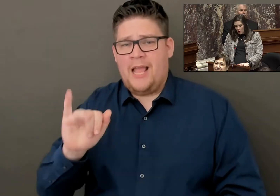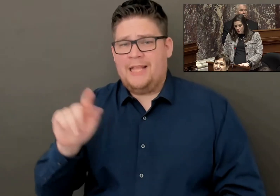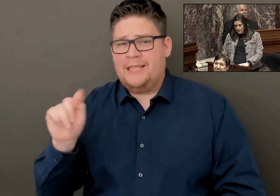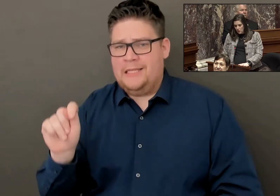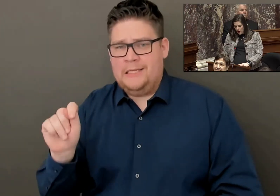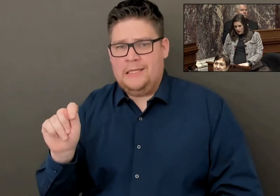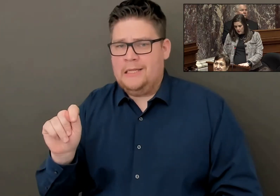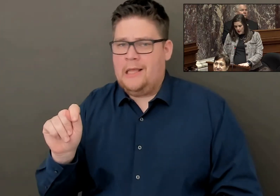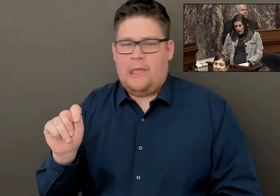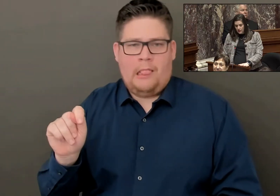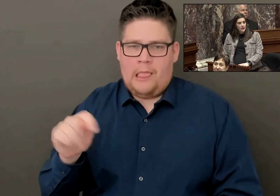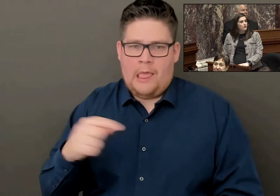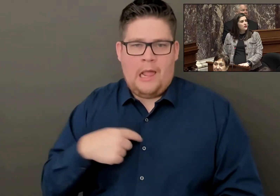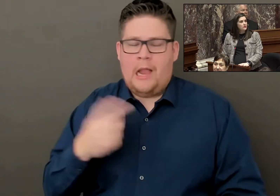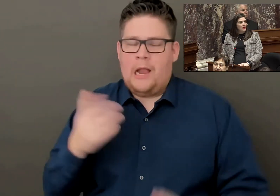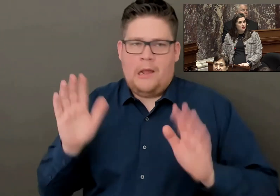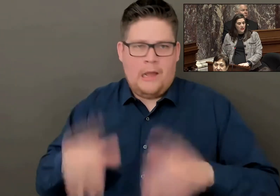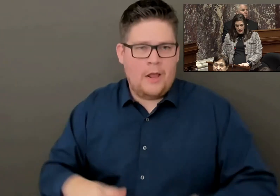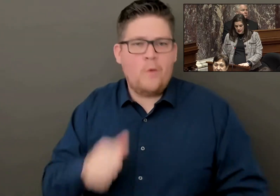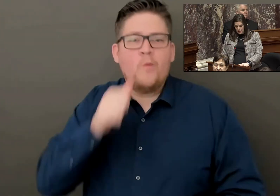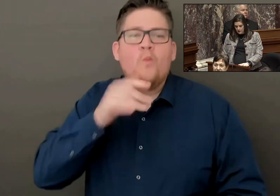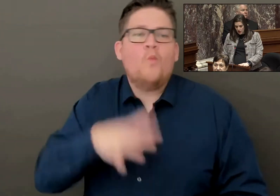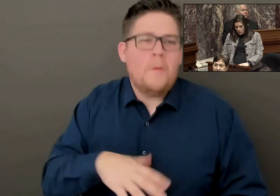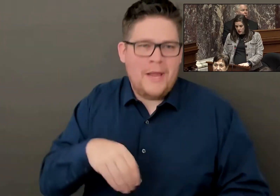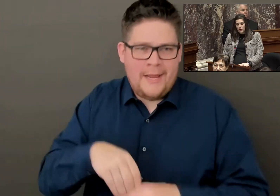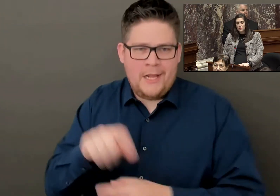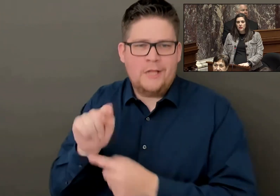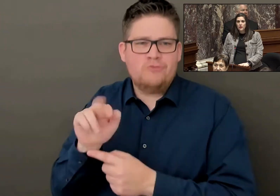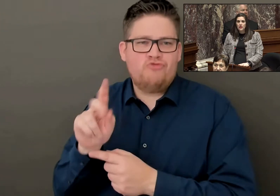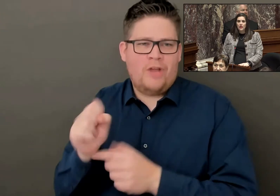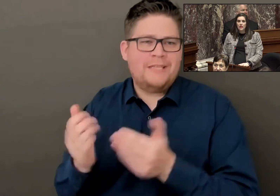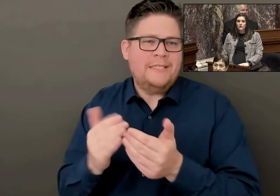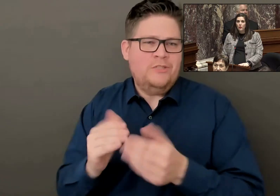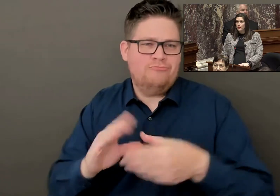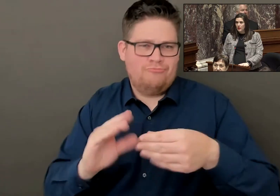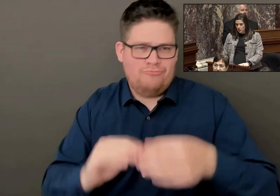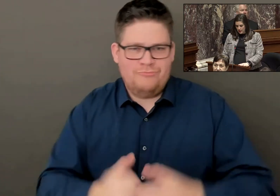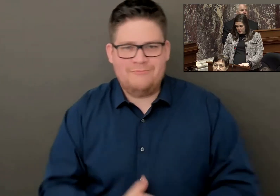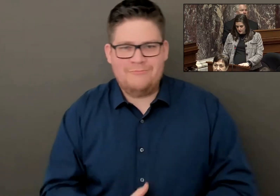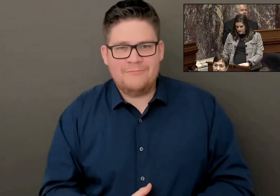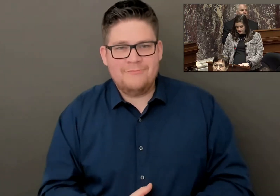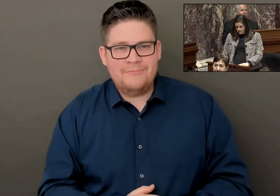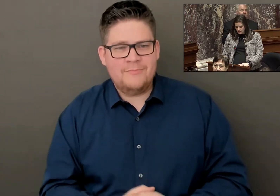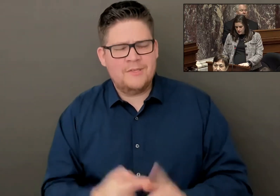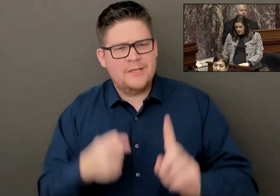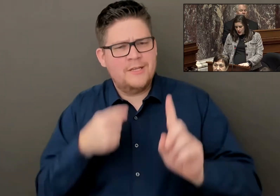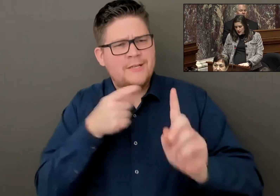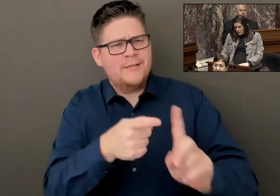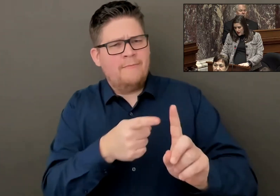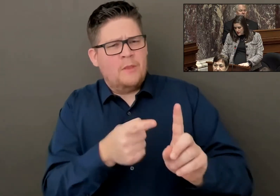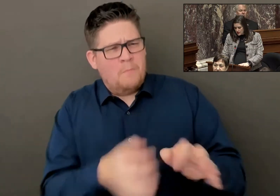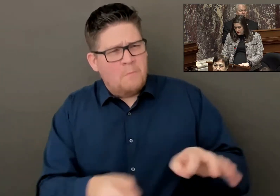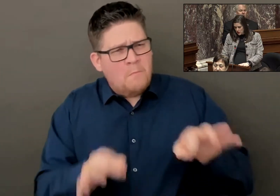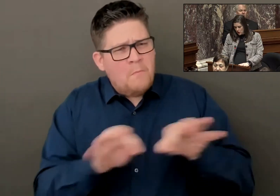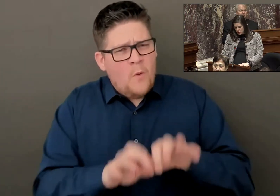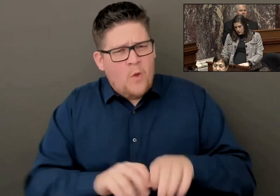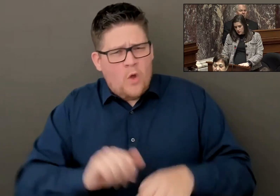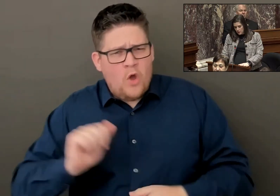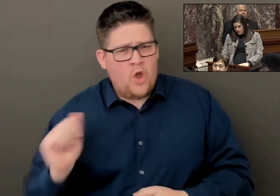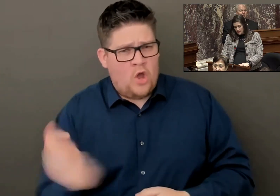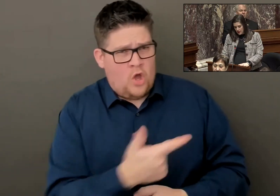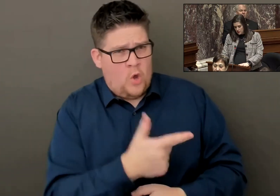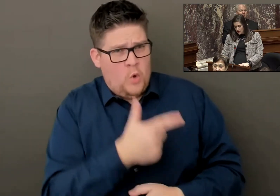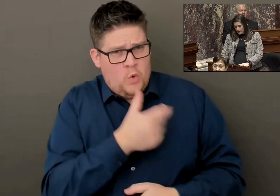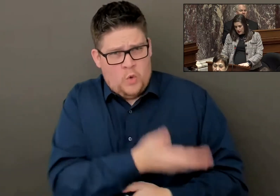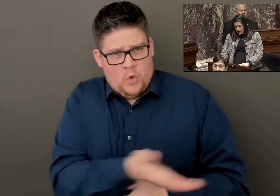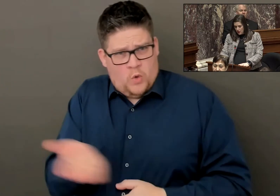where all feel welcome, healthy, respected, and safe, which wasn't always the case for women in trades. They pride themselves in not just